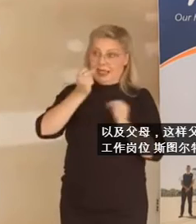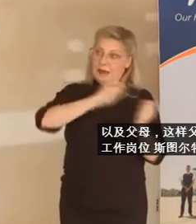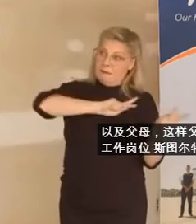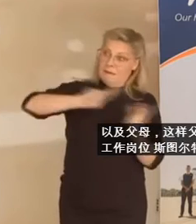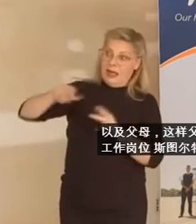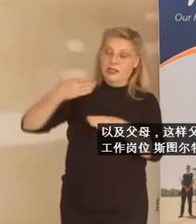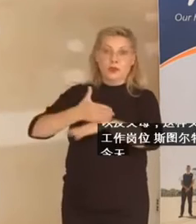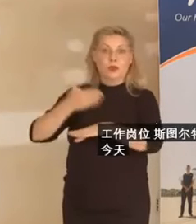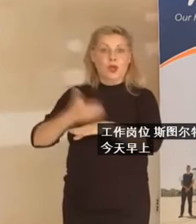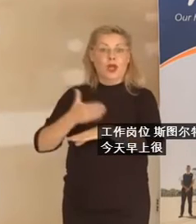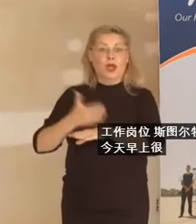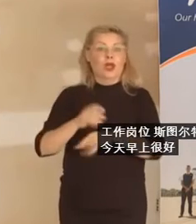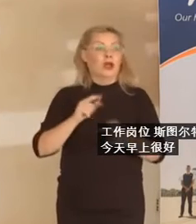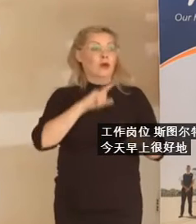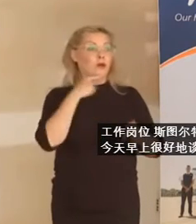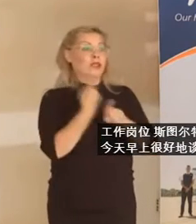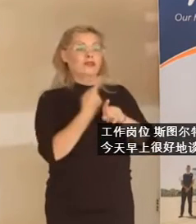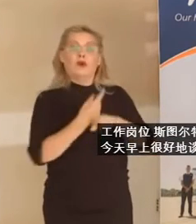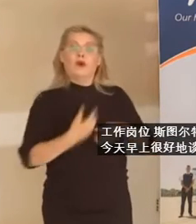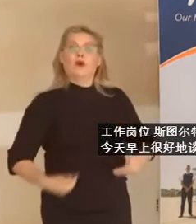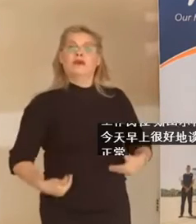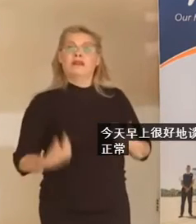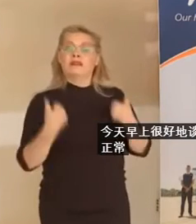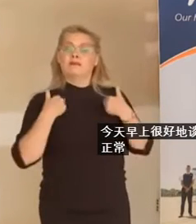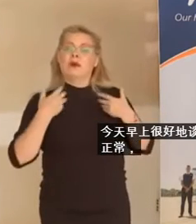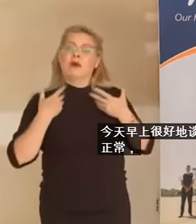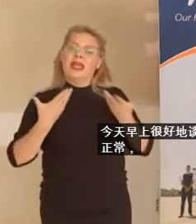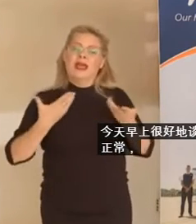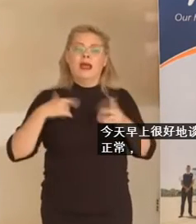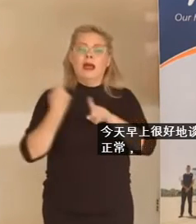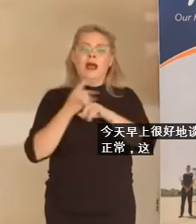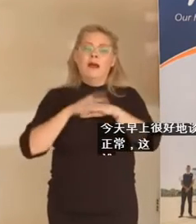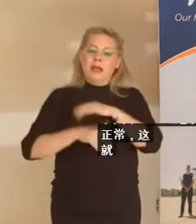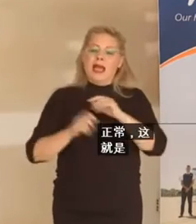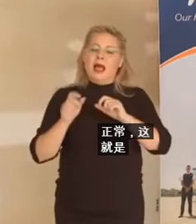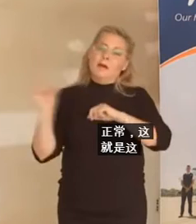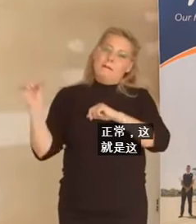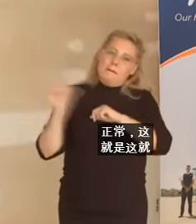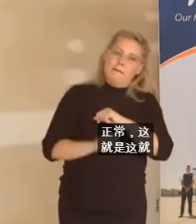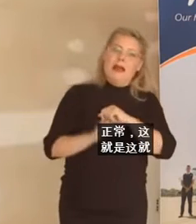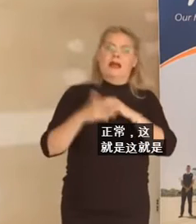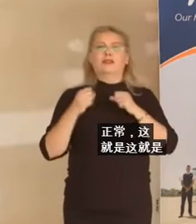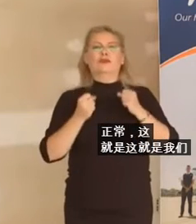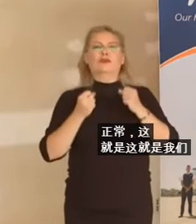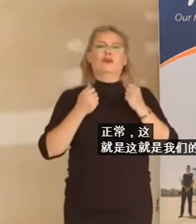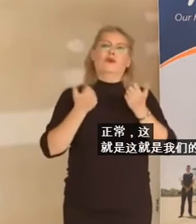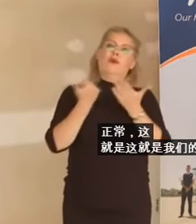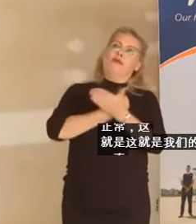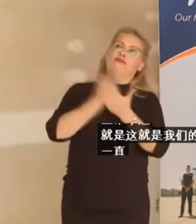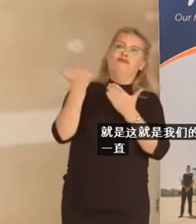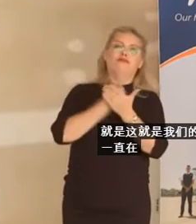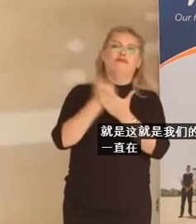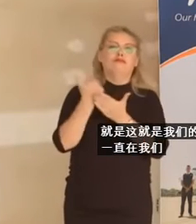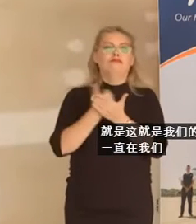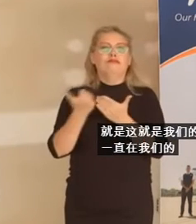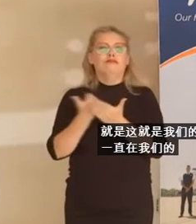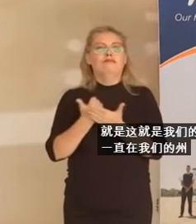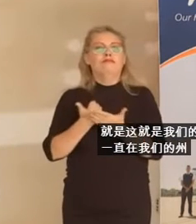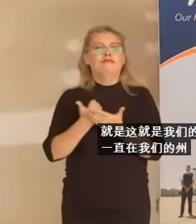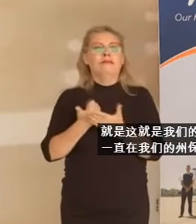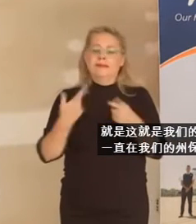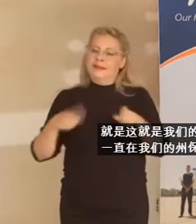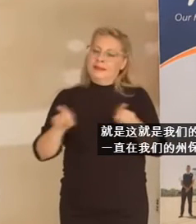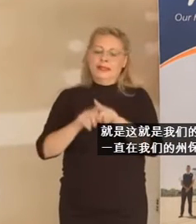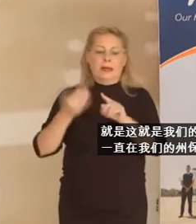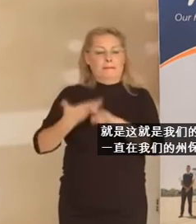very well early this morning about getting back to normal. Well, that's what this is all about. That's exactly what our focus has been here in our